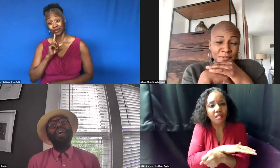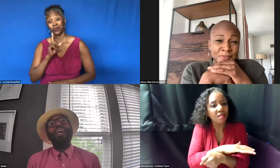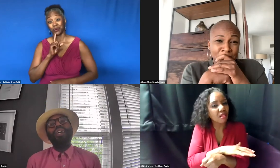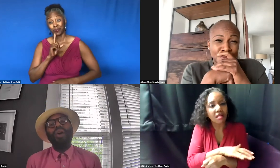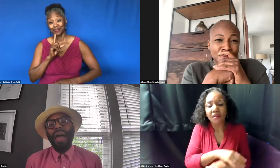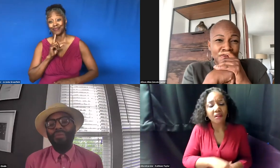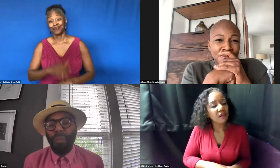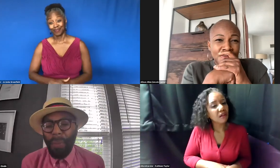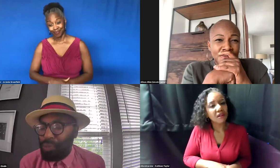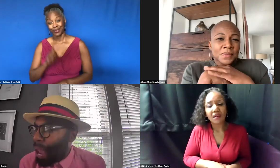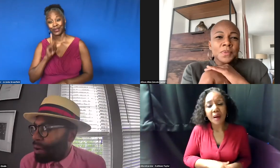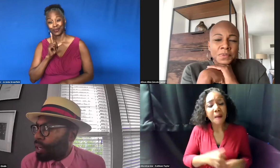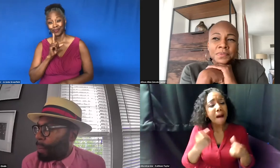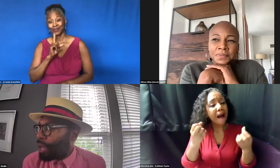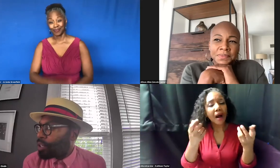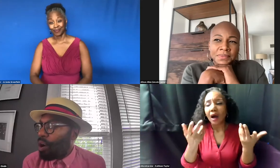We do. You know,